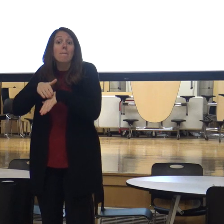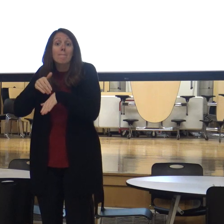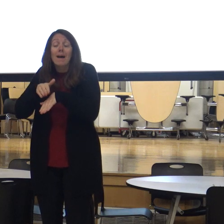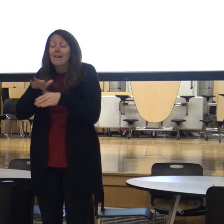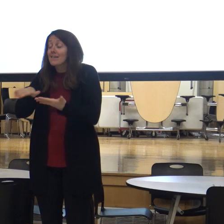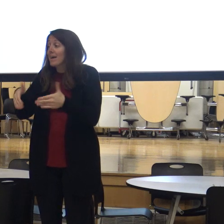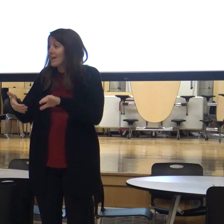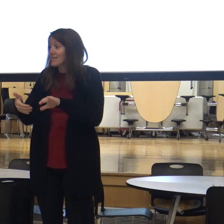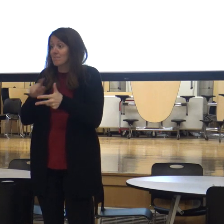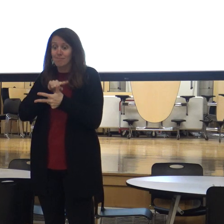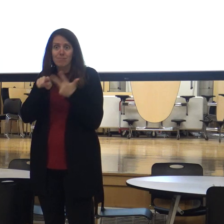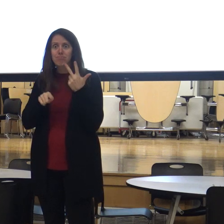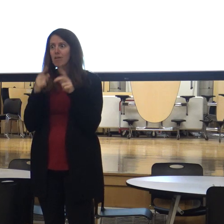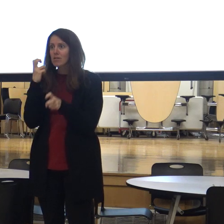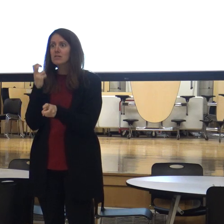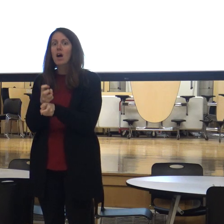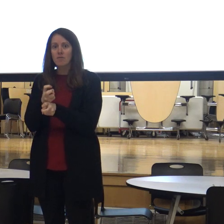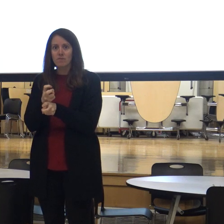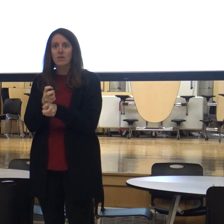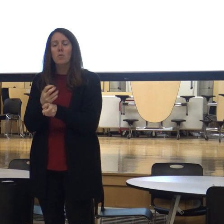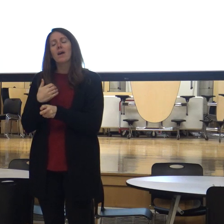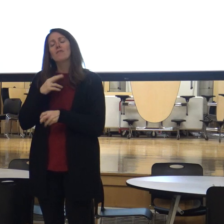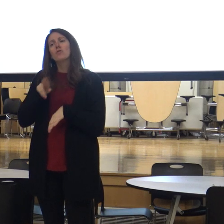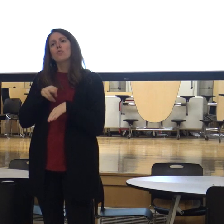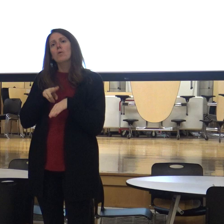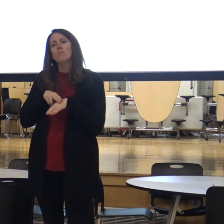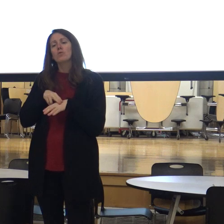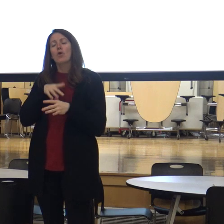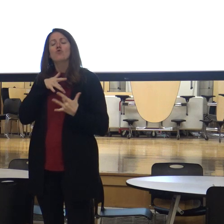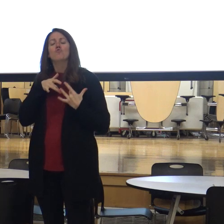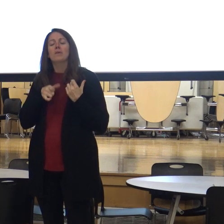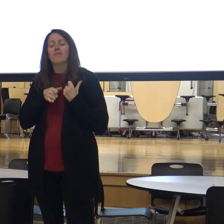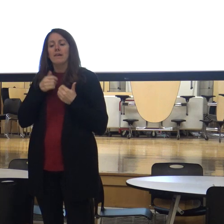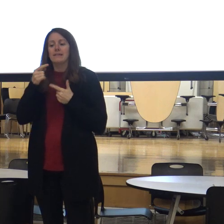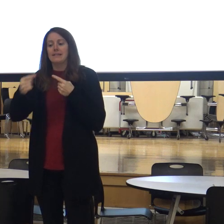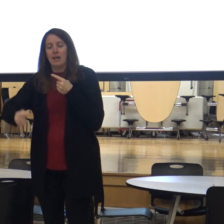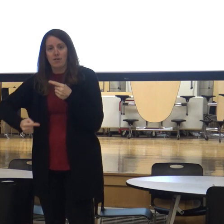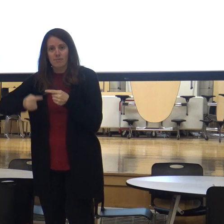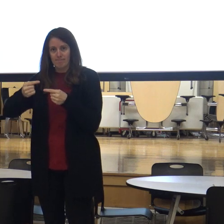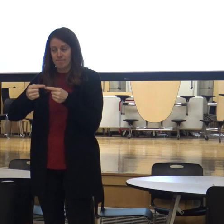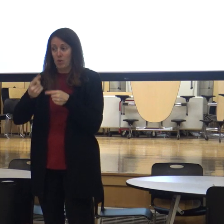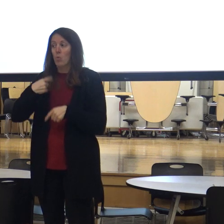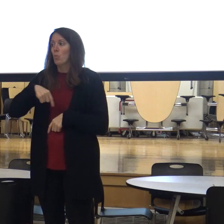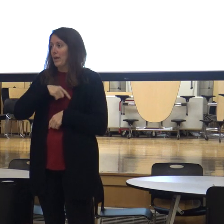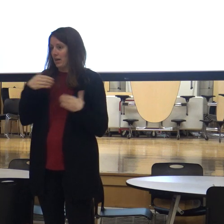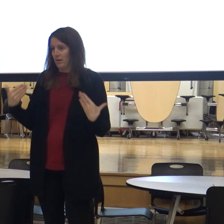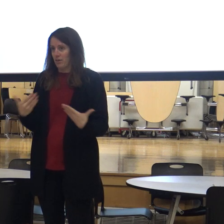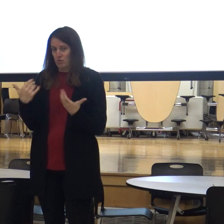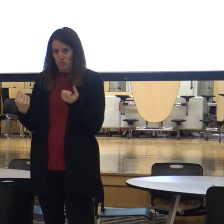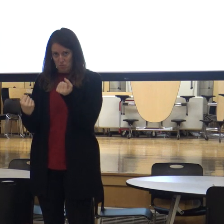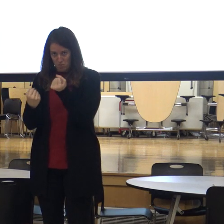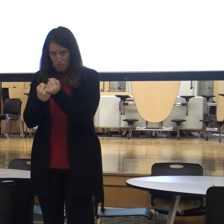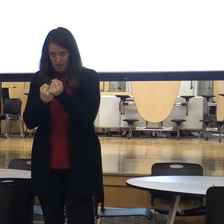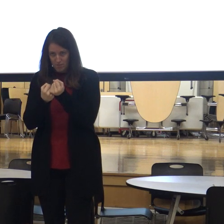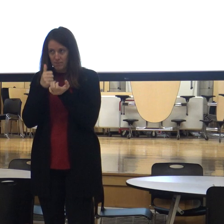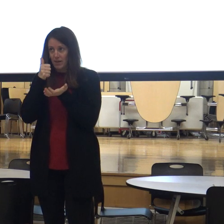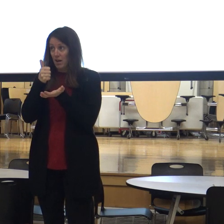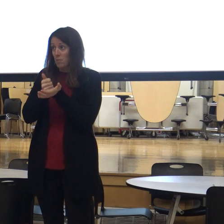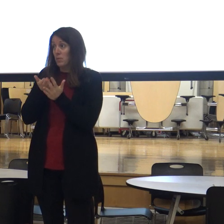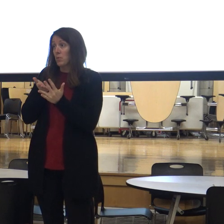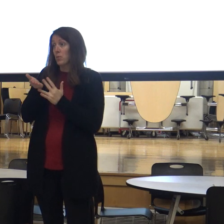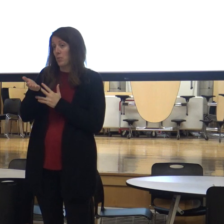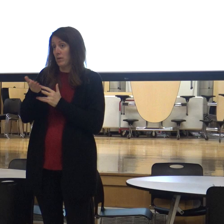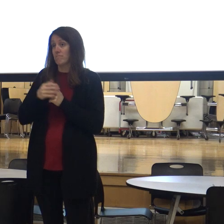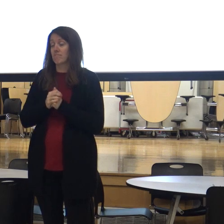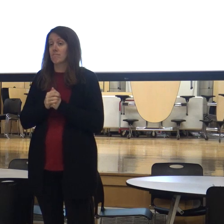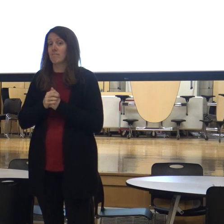tough. And there's a normal grieving cycle. And we're there to support them, and we're there to help them get through that. And when